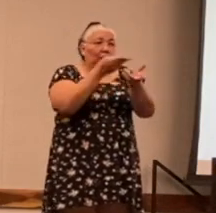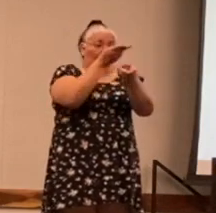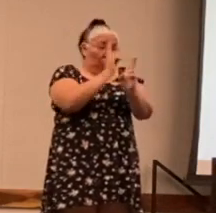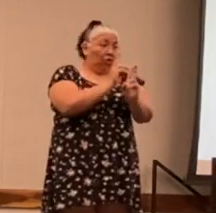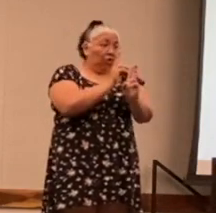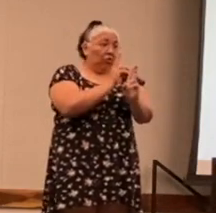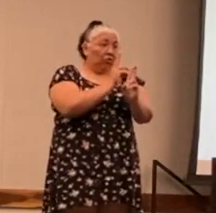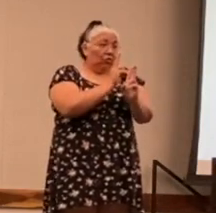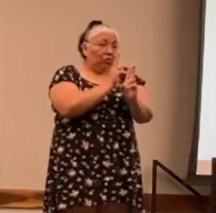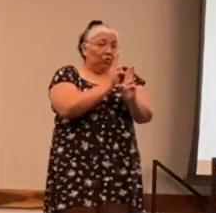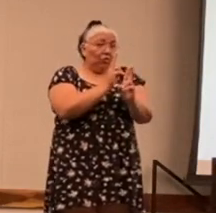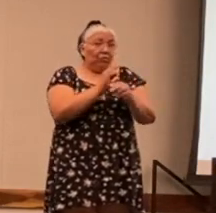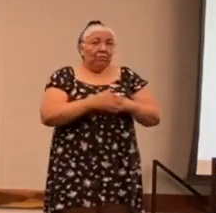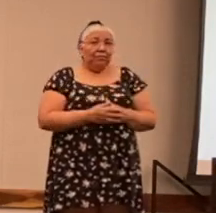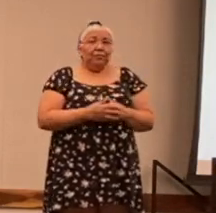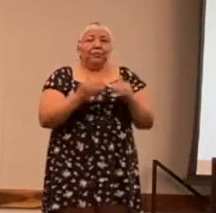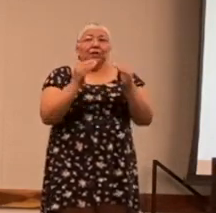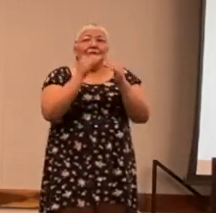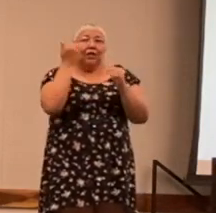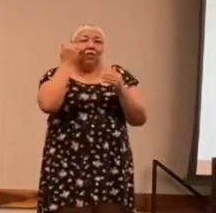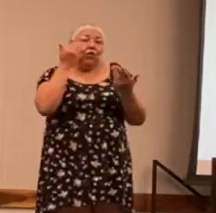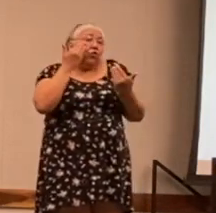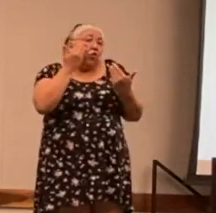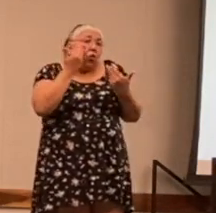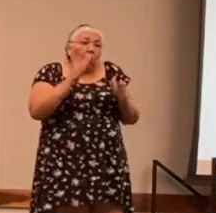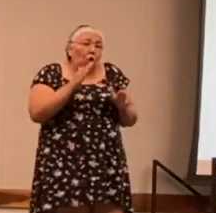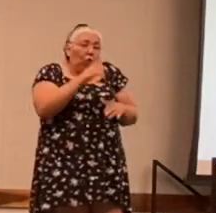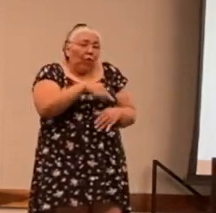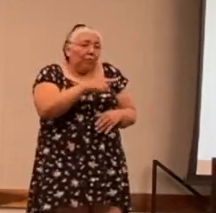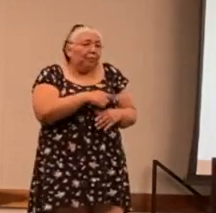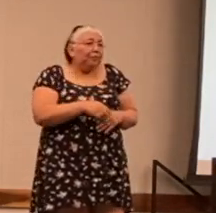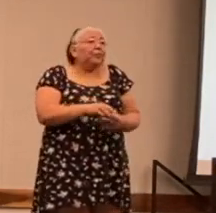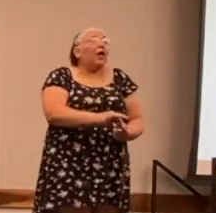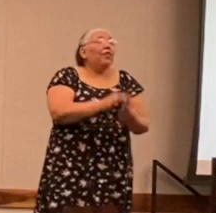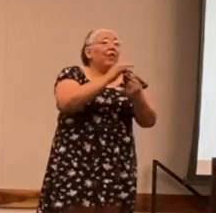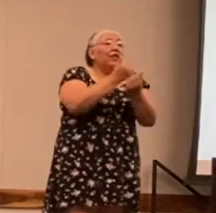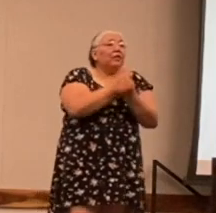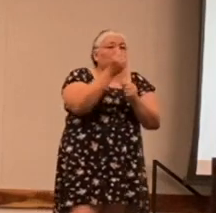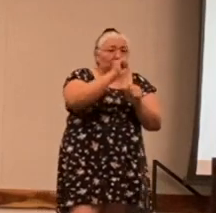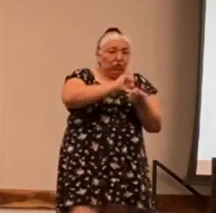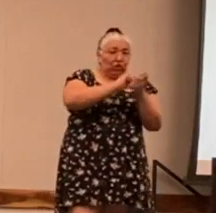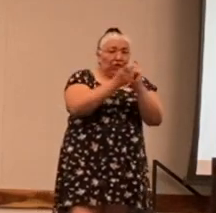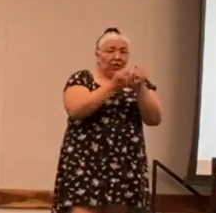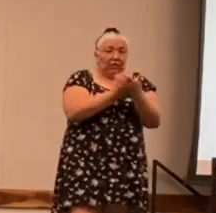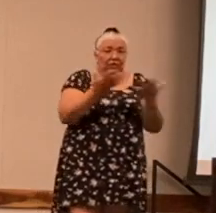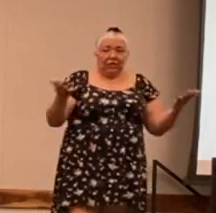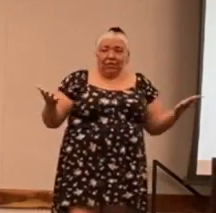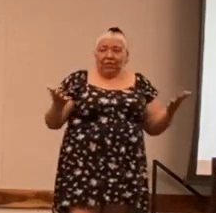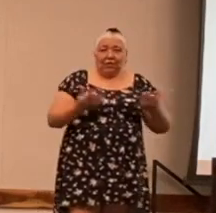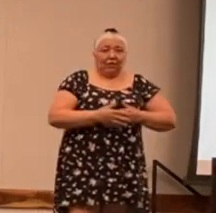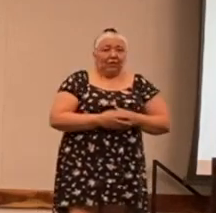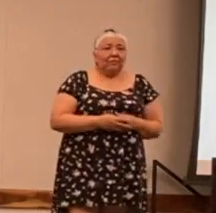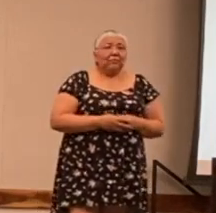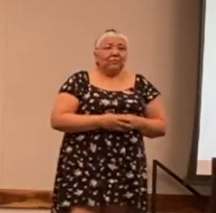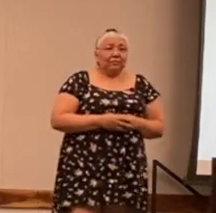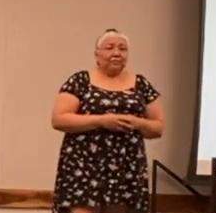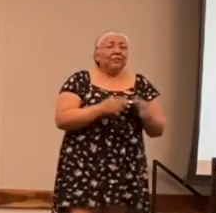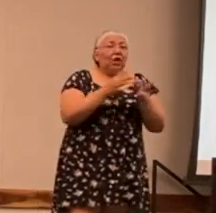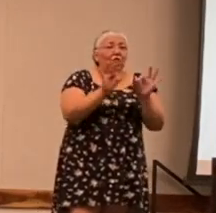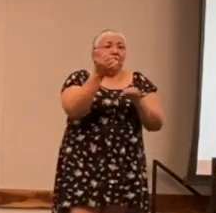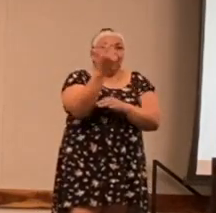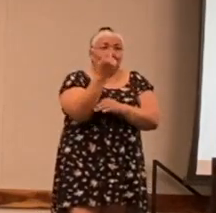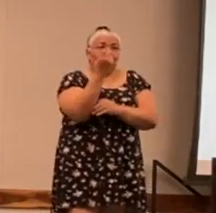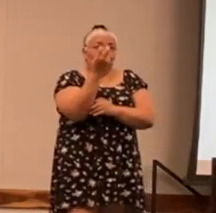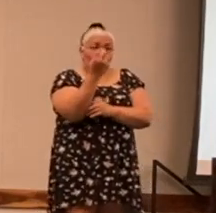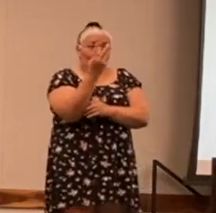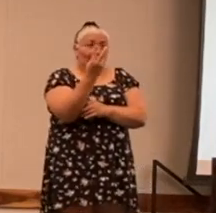them? Even if you don't know them. Say, authentic love changes everything. Authentic love changes everything. verse 11